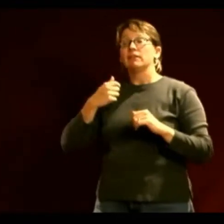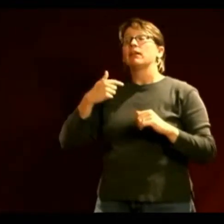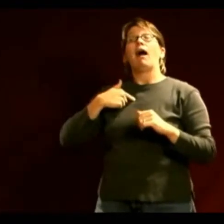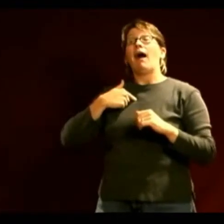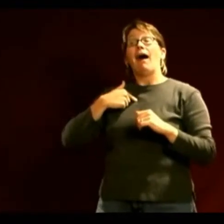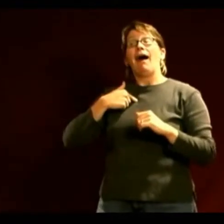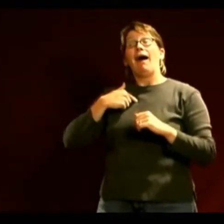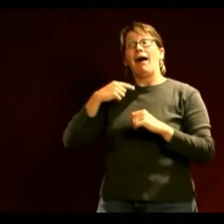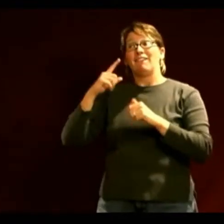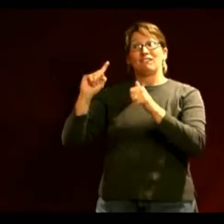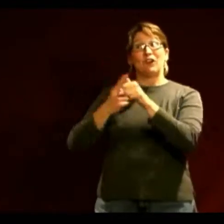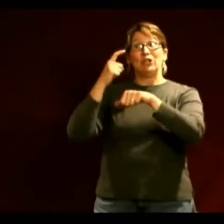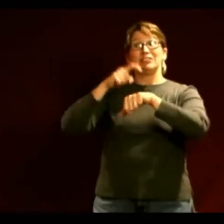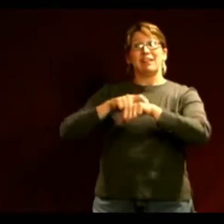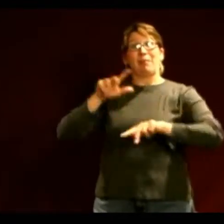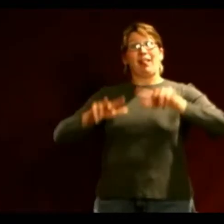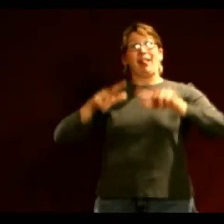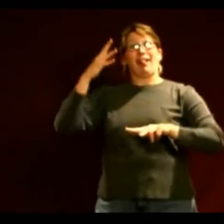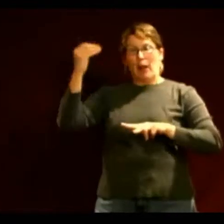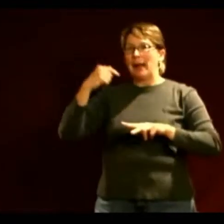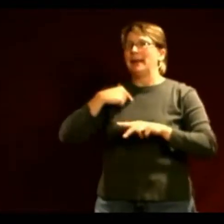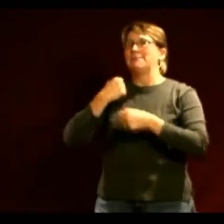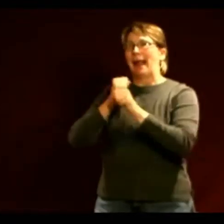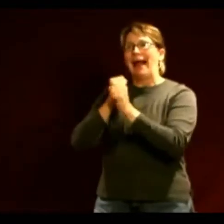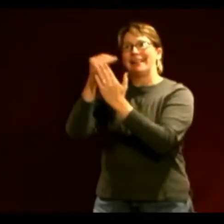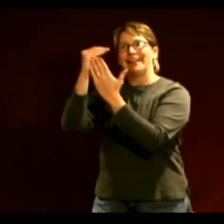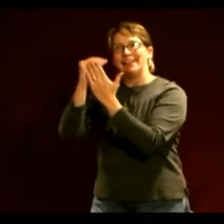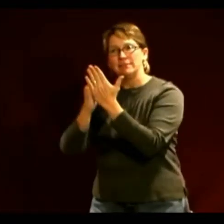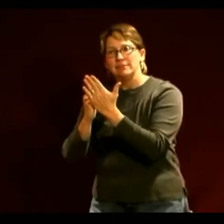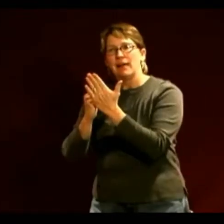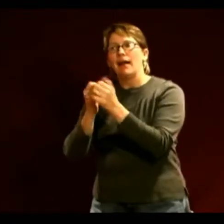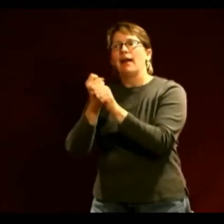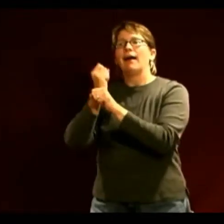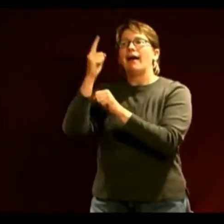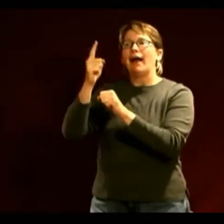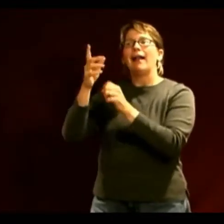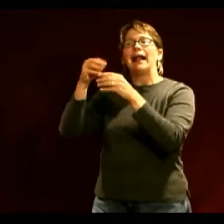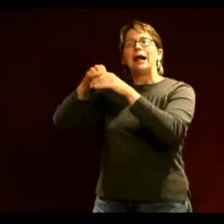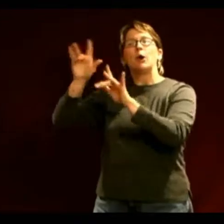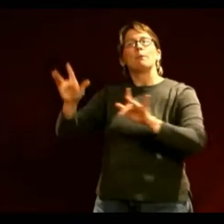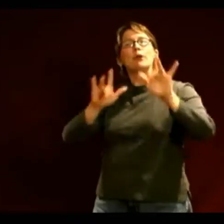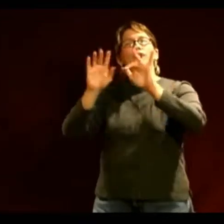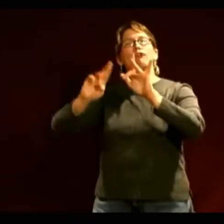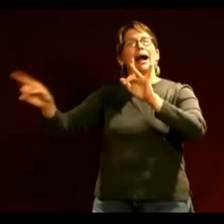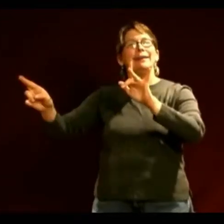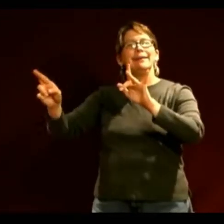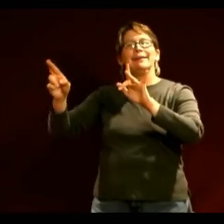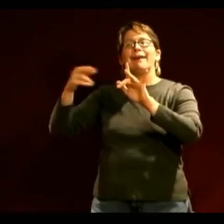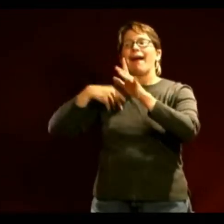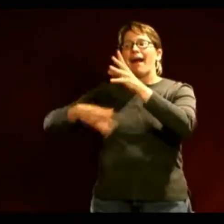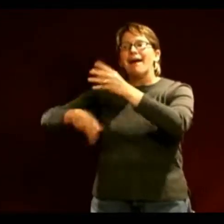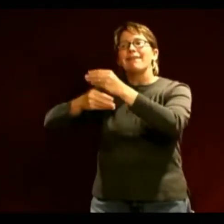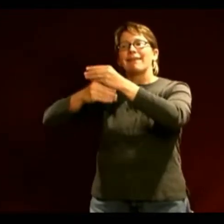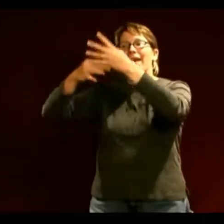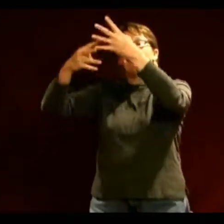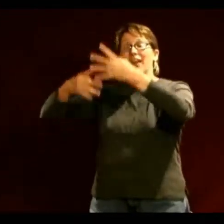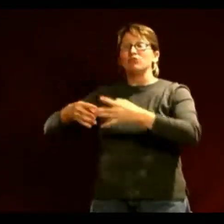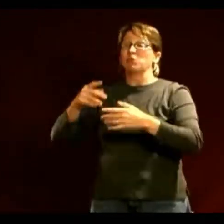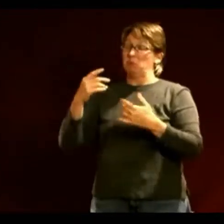and have everything prepared for you. My family, what we prefer to do is we prefer to